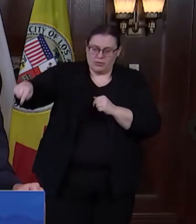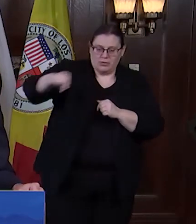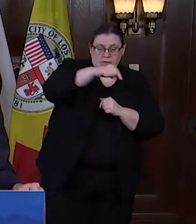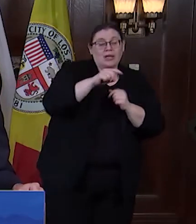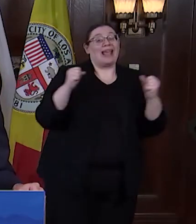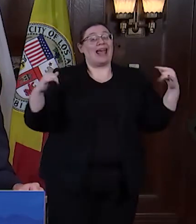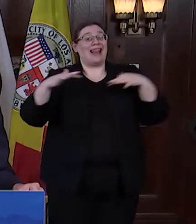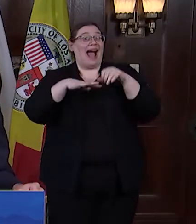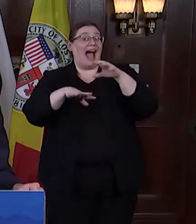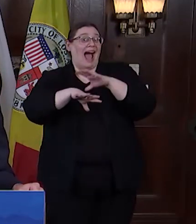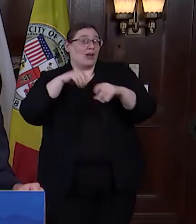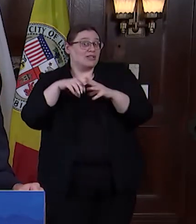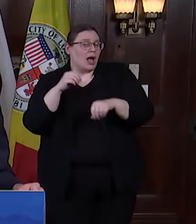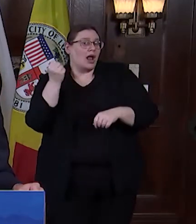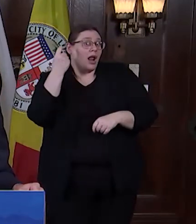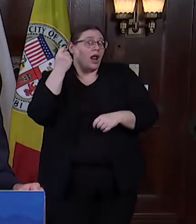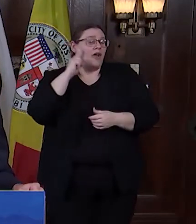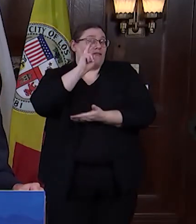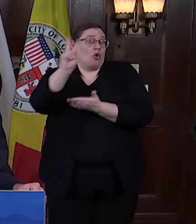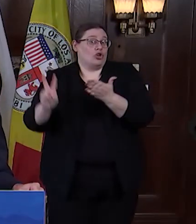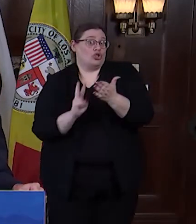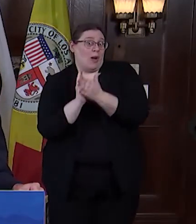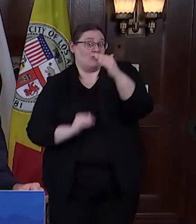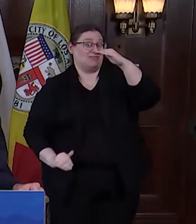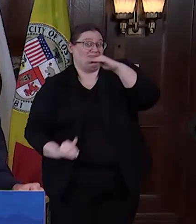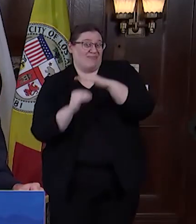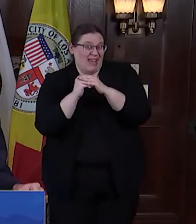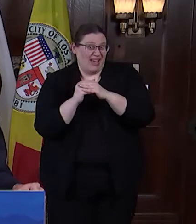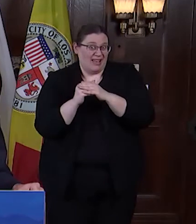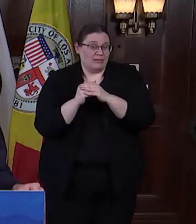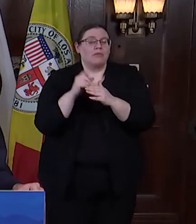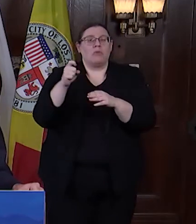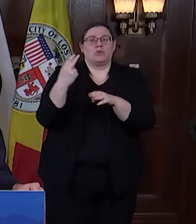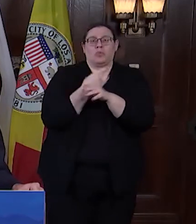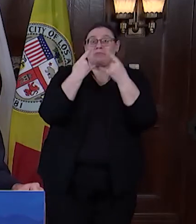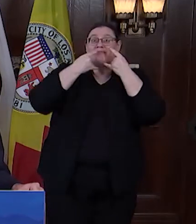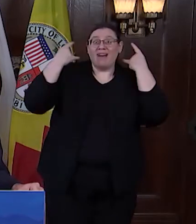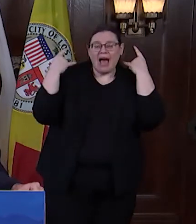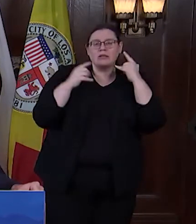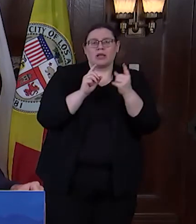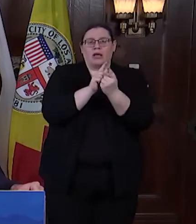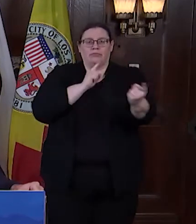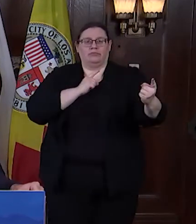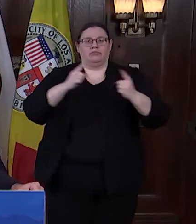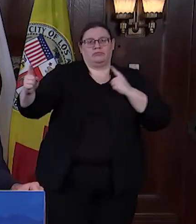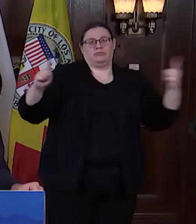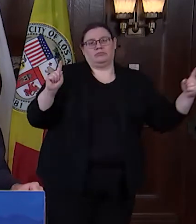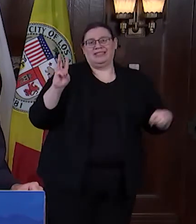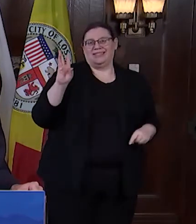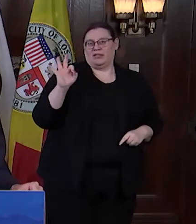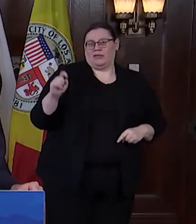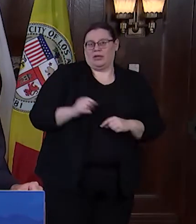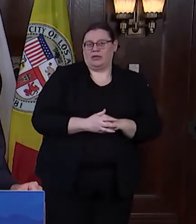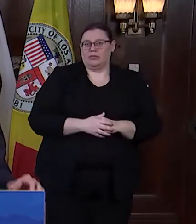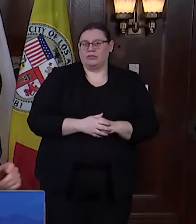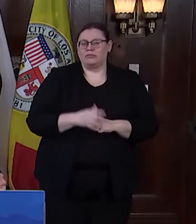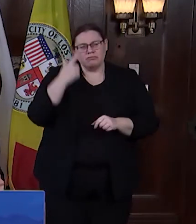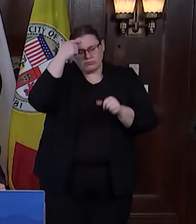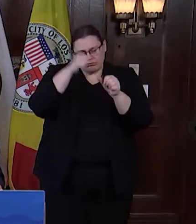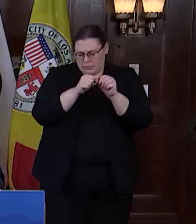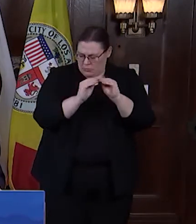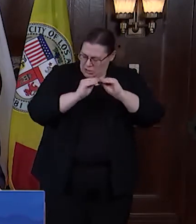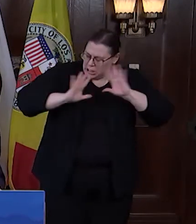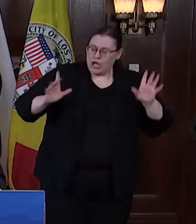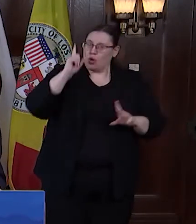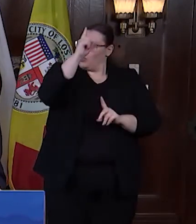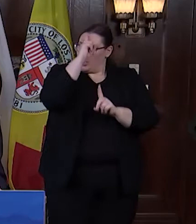less, and everybody needs to wear a mask and stay 6 feet apart. We have to stay focused on one clear objective, one that I